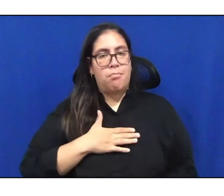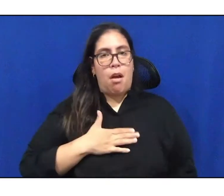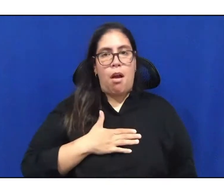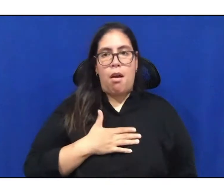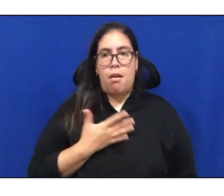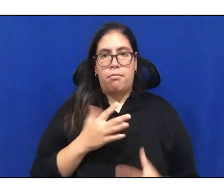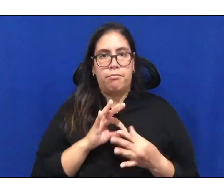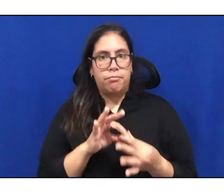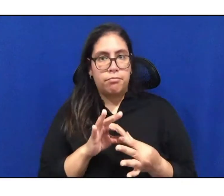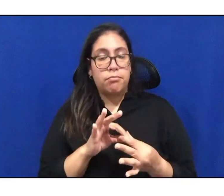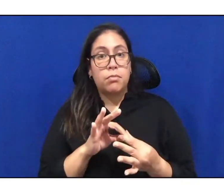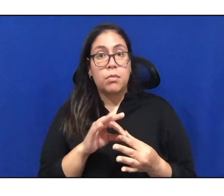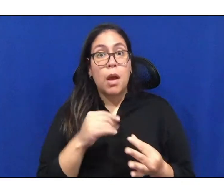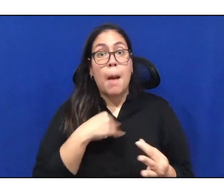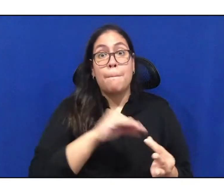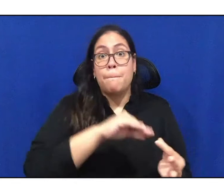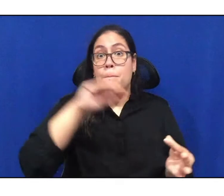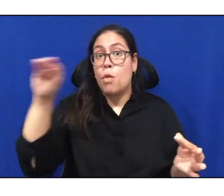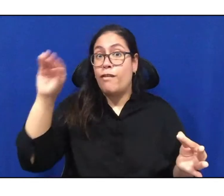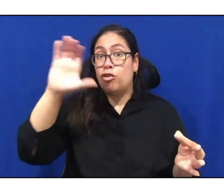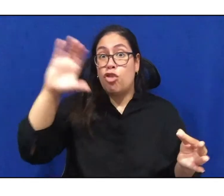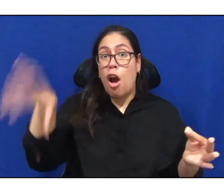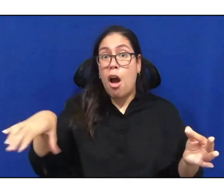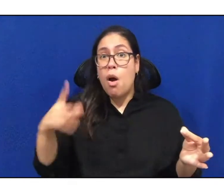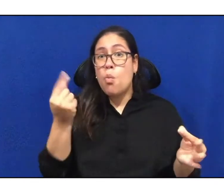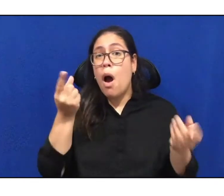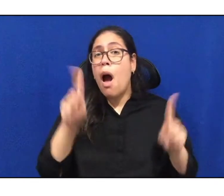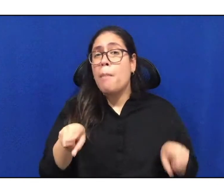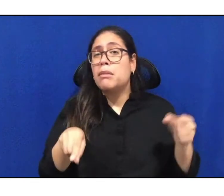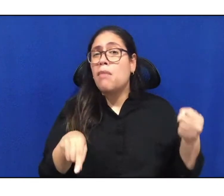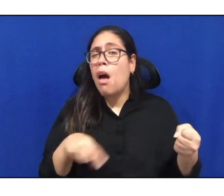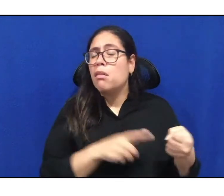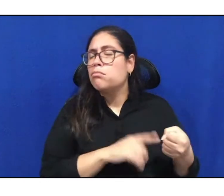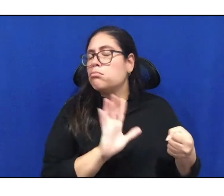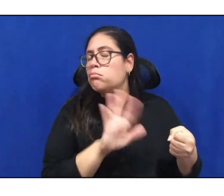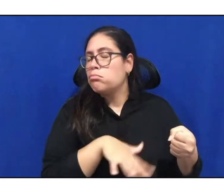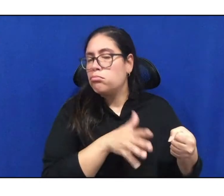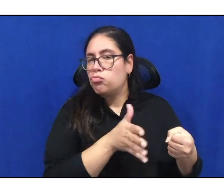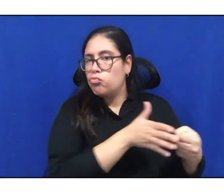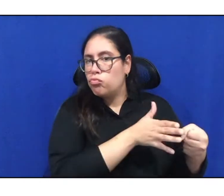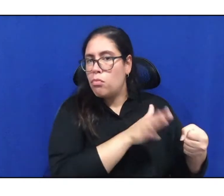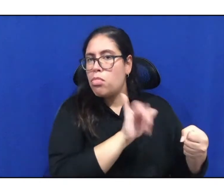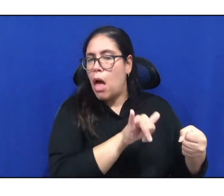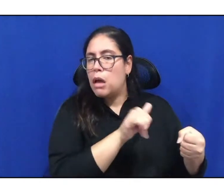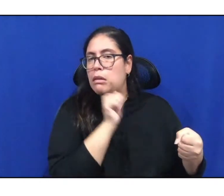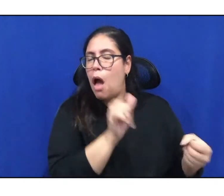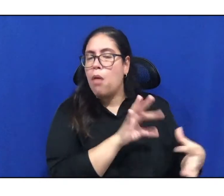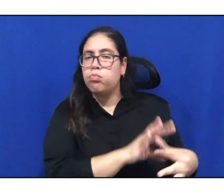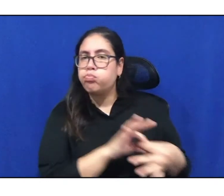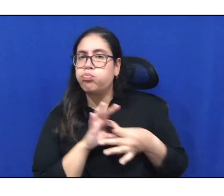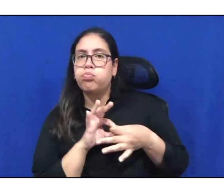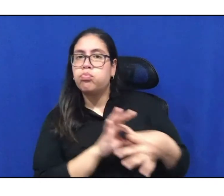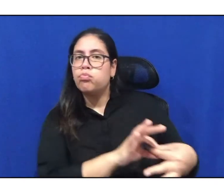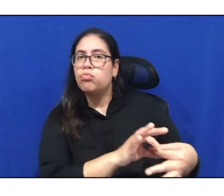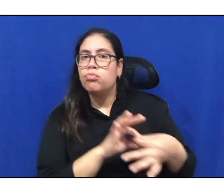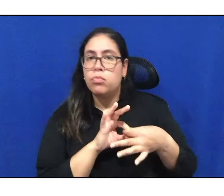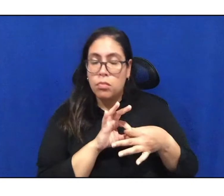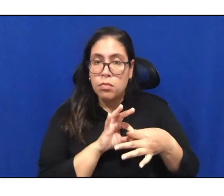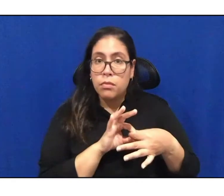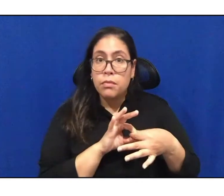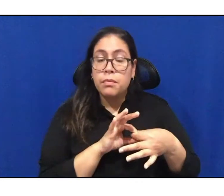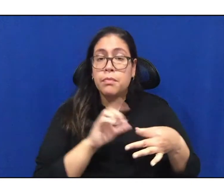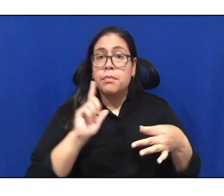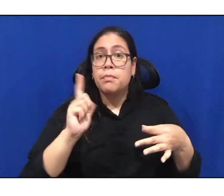had moved to Chicago, and what happened in the South happened in the South, had nothing to do with her. And she had to